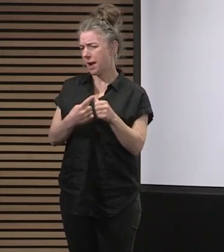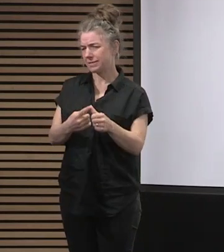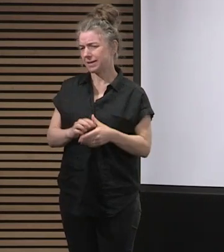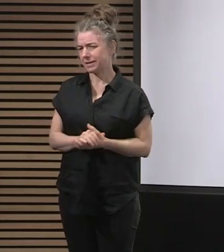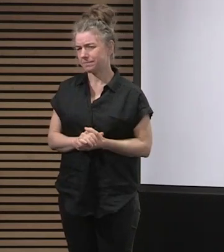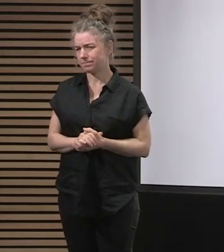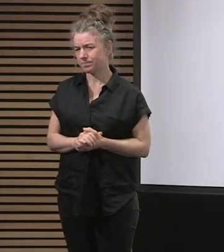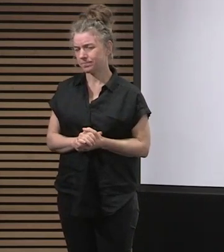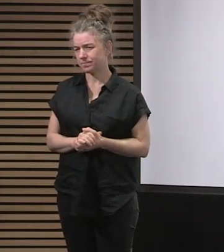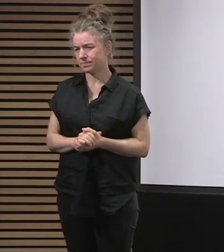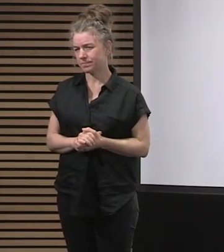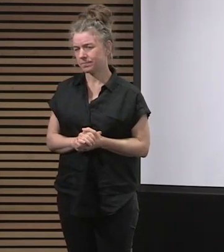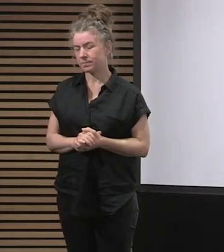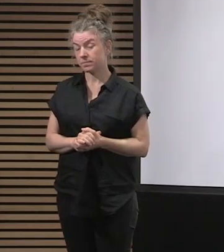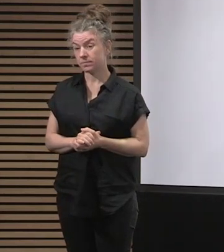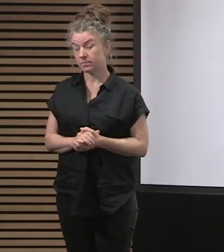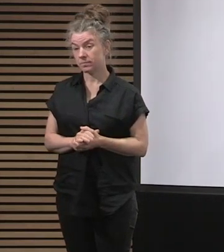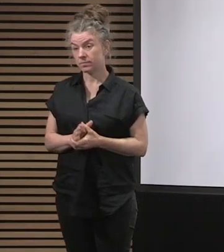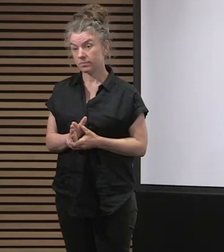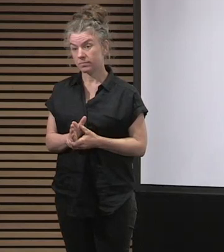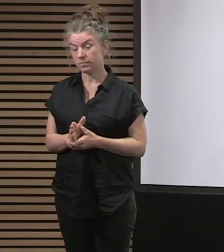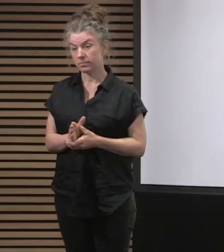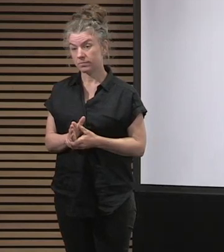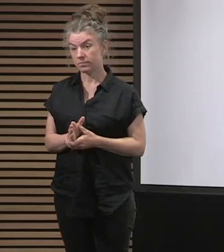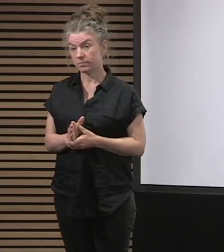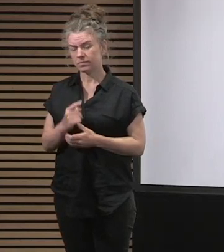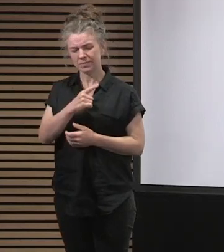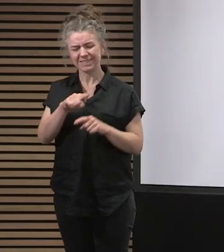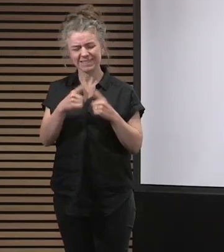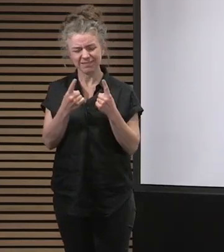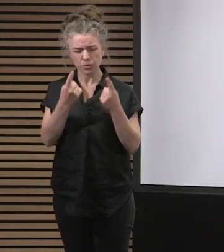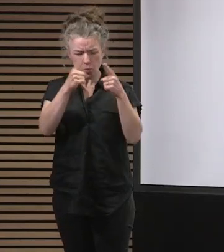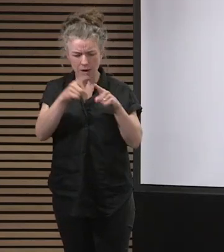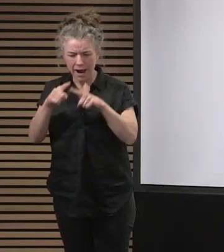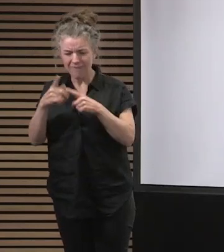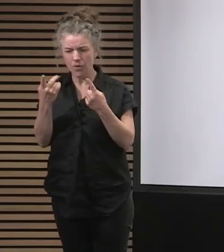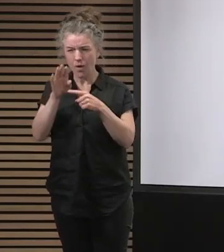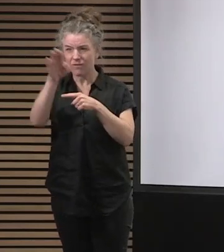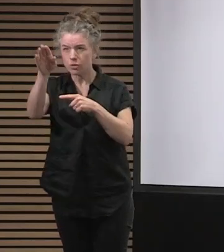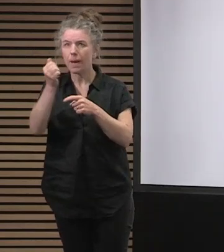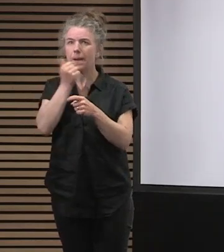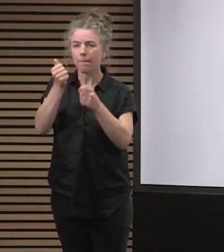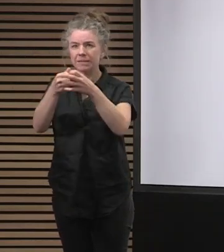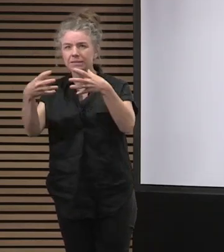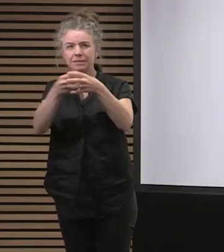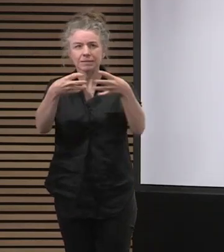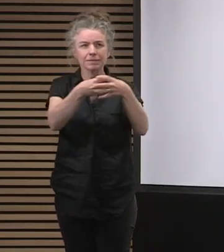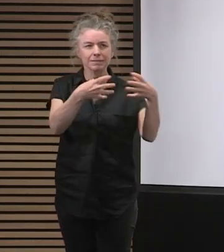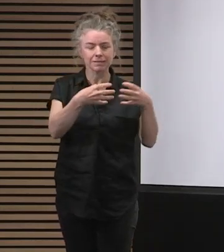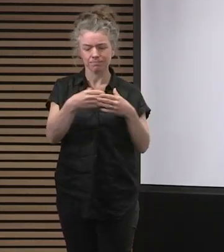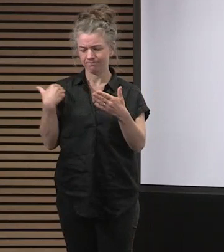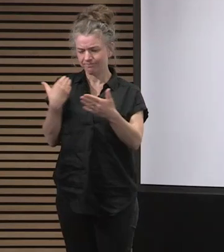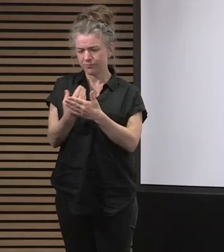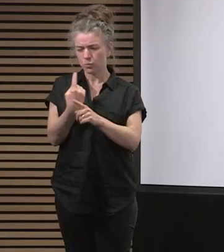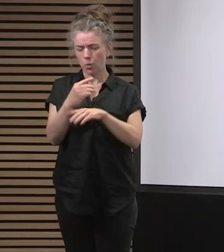Coast case, that was an example, please. So all this disease modelling that was released today, it also talks about it's the over 60s